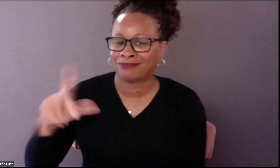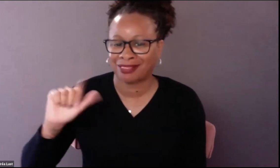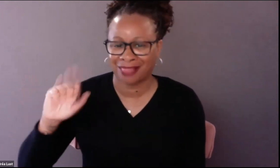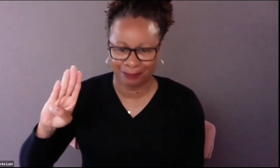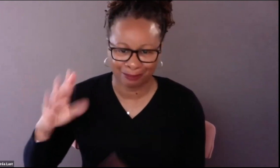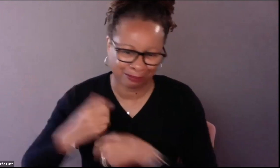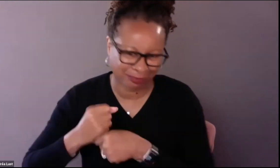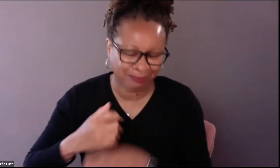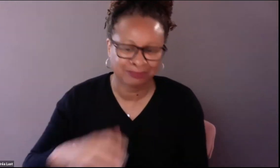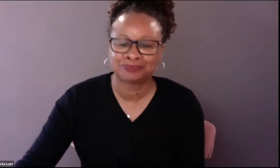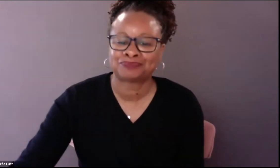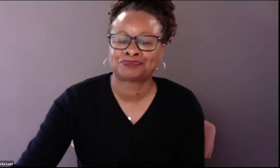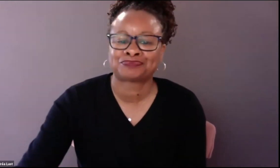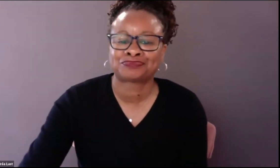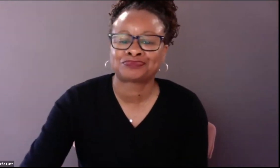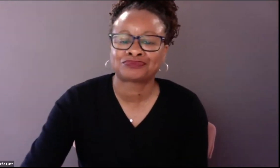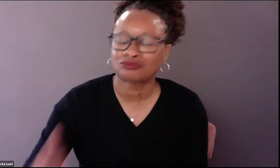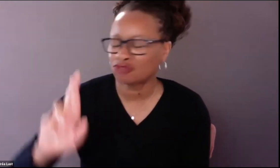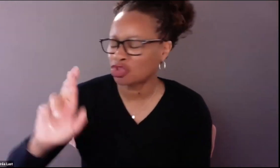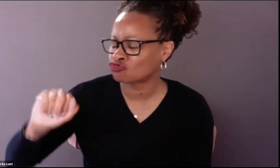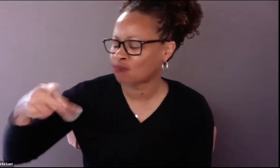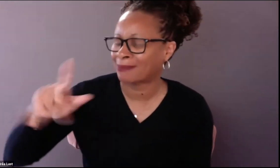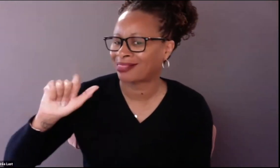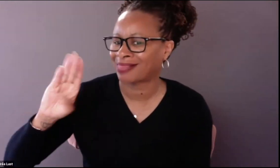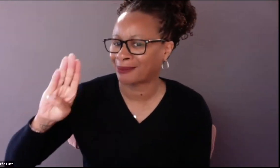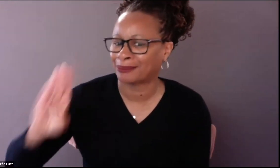what we do is within